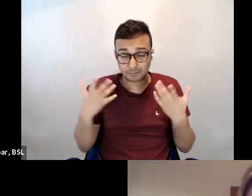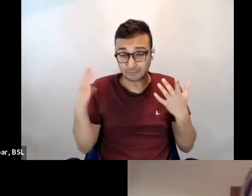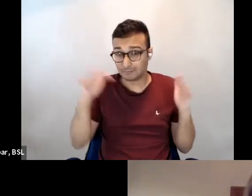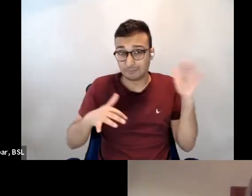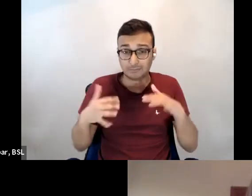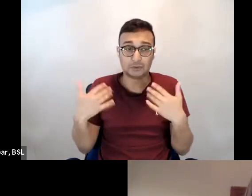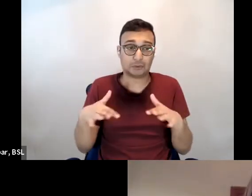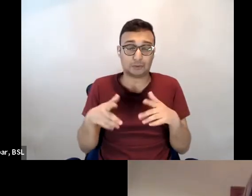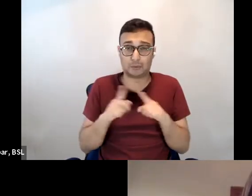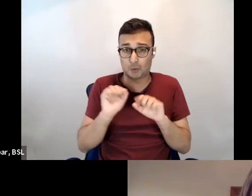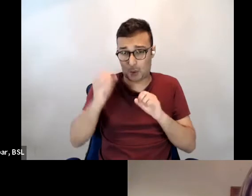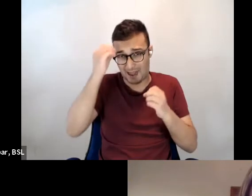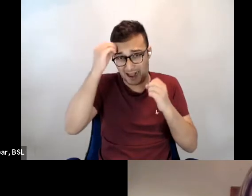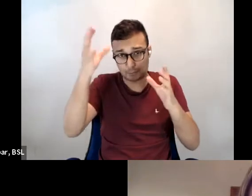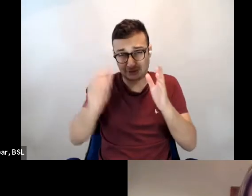well.